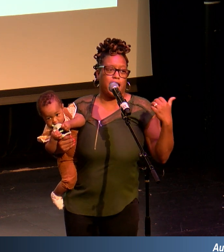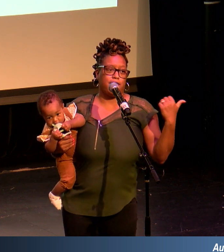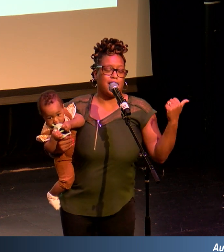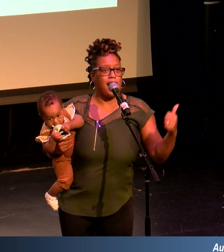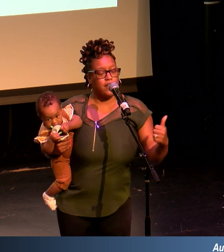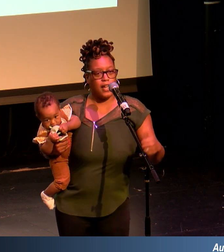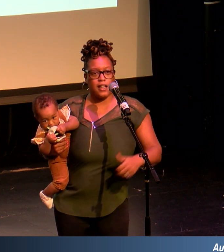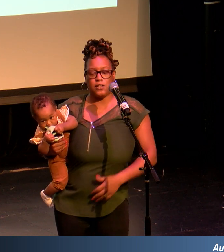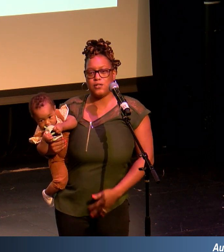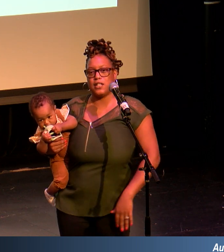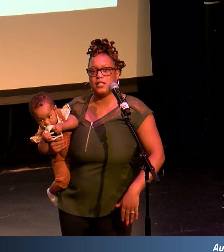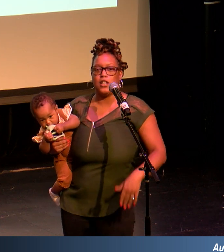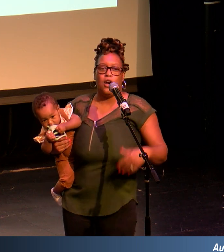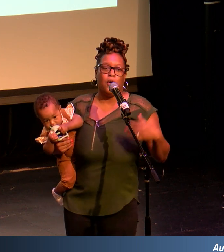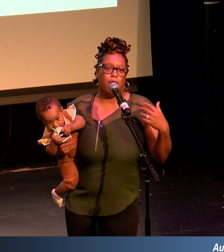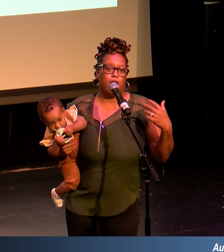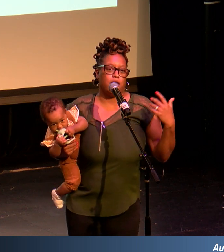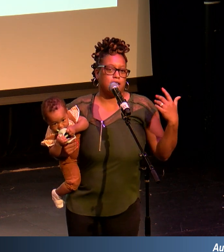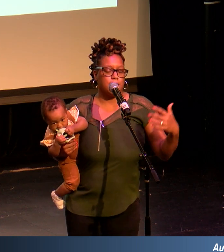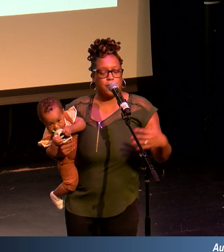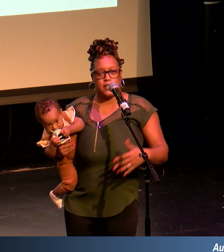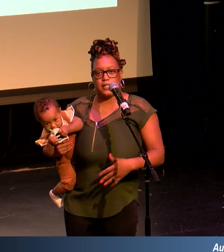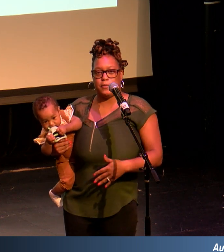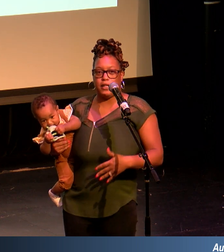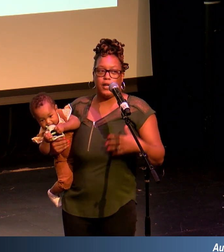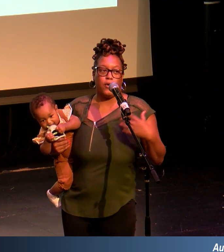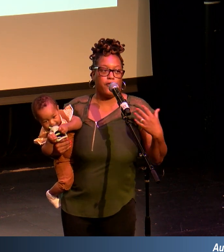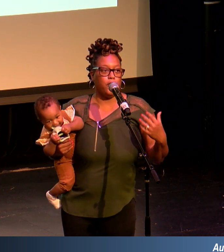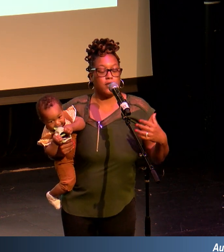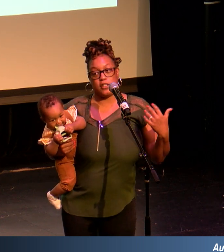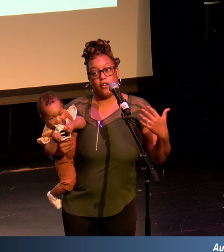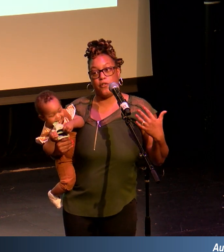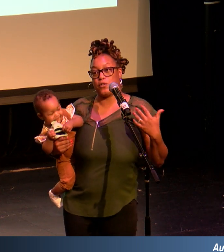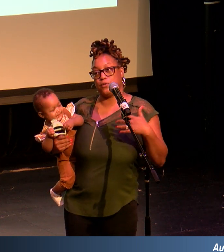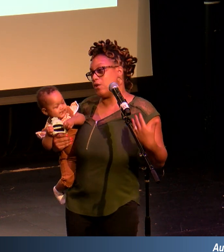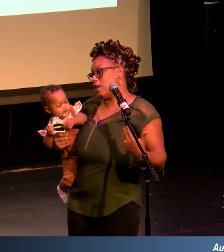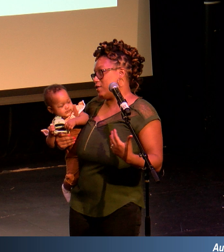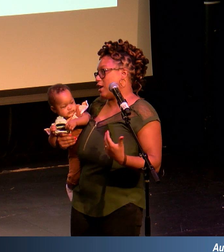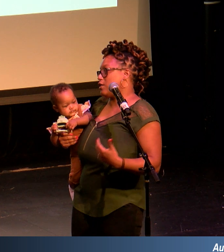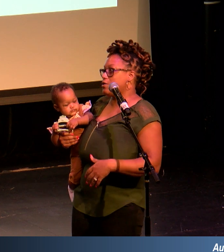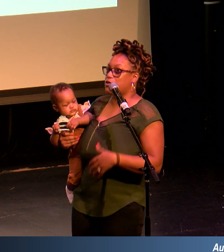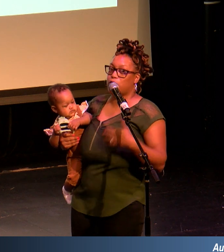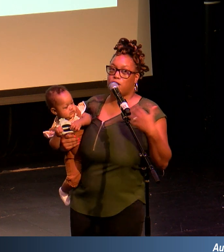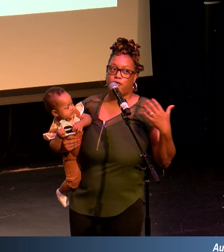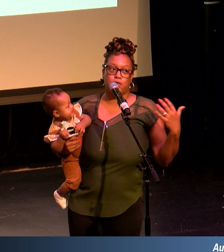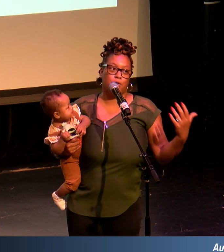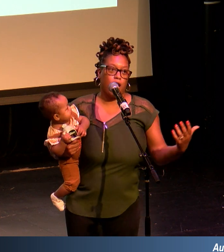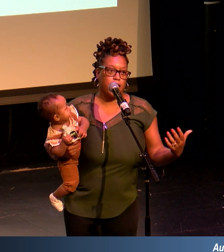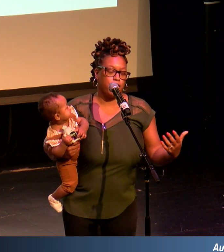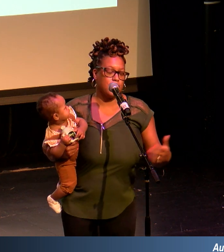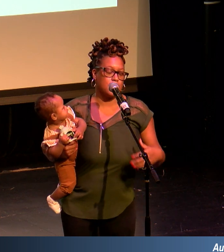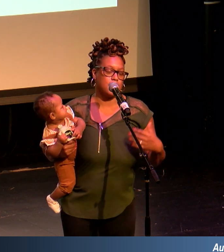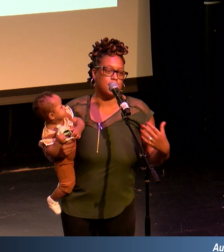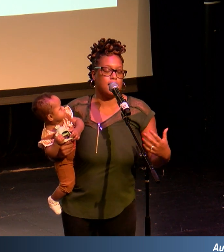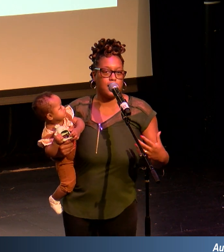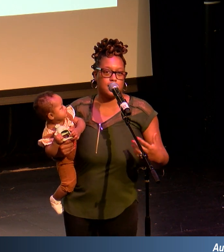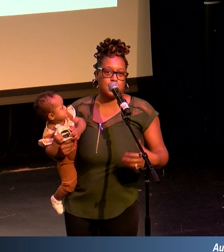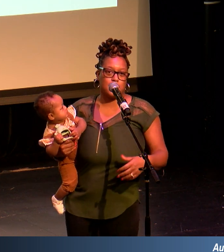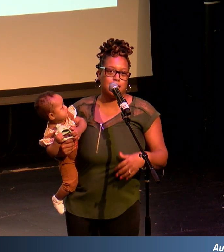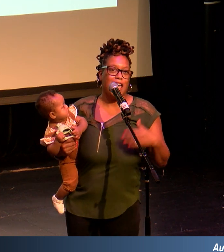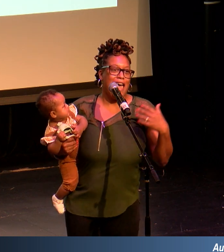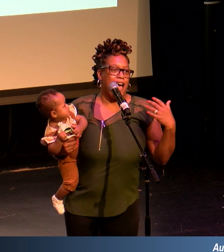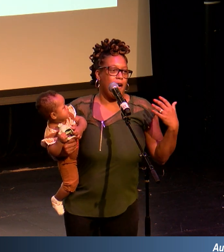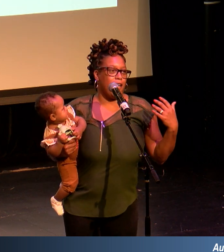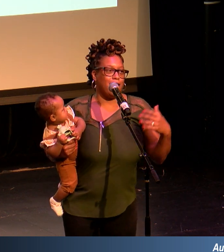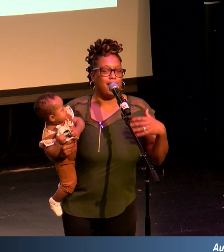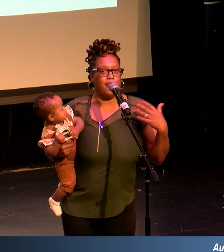you already have to have a diagnosis or some type of disability where there are folks who don't have a diagnosis or there are folks who are in crisis and need that